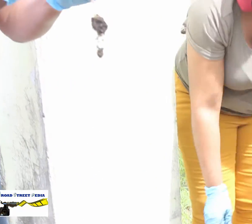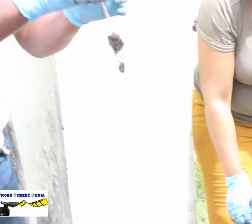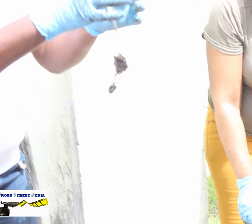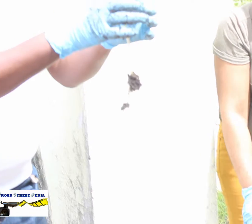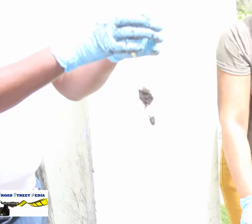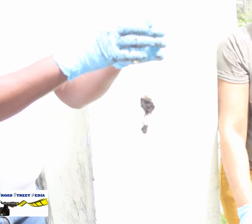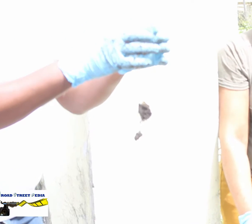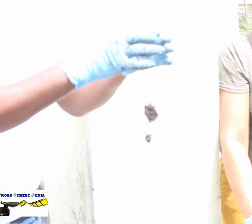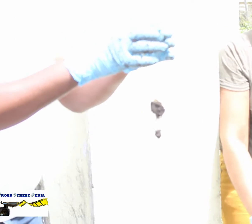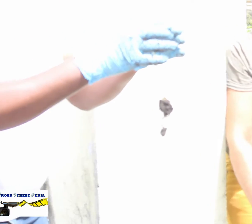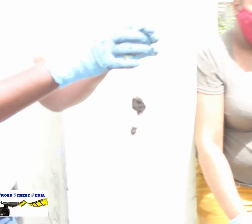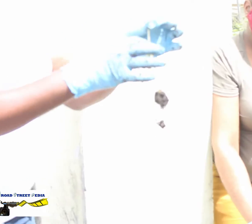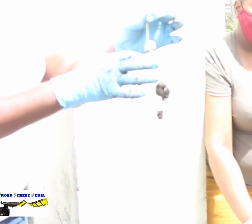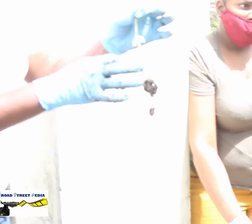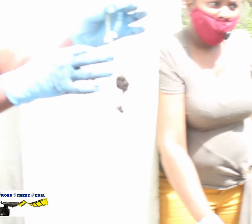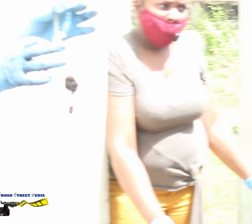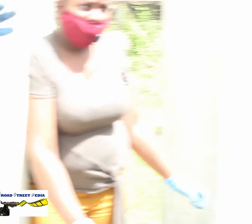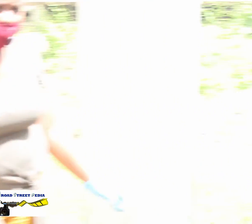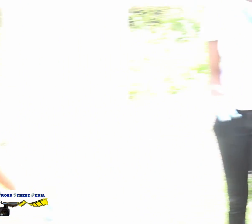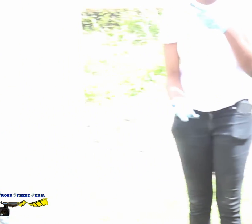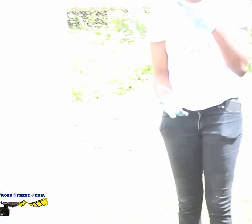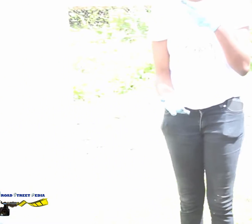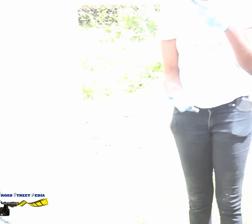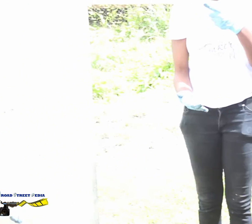deeper you place it,